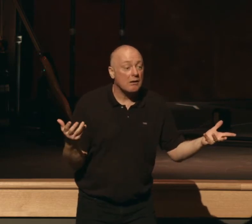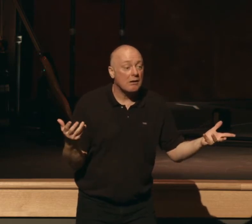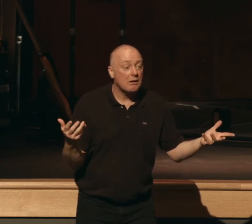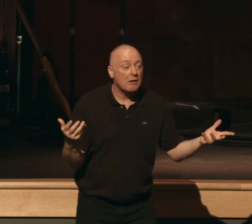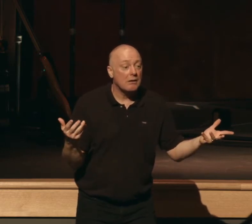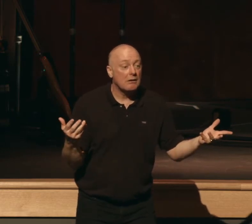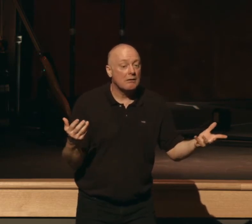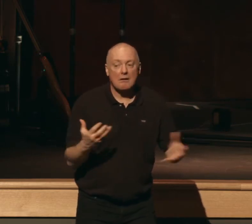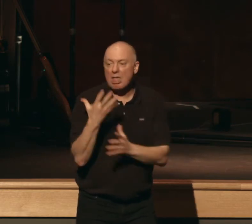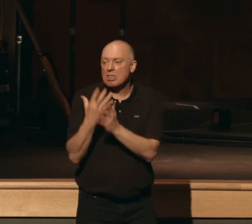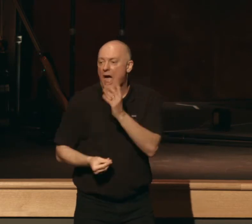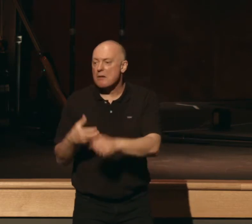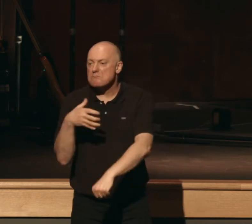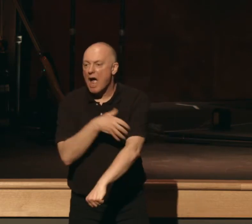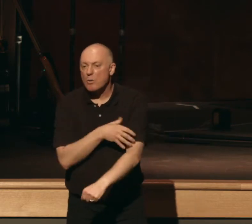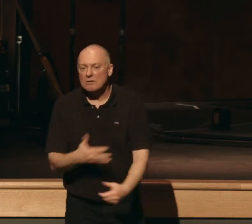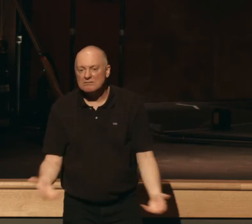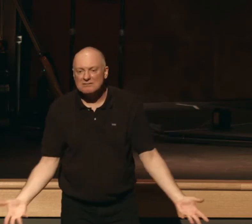lack power.